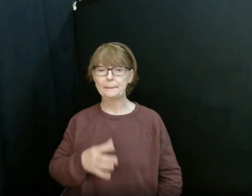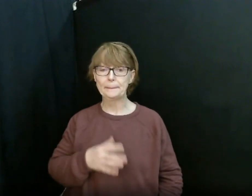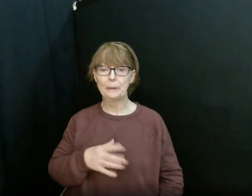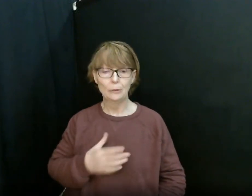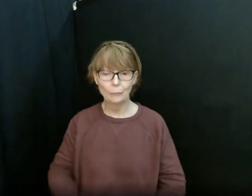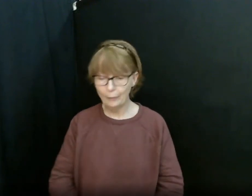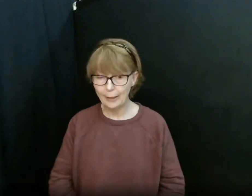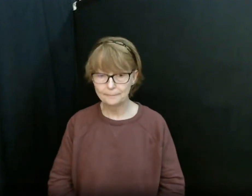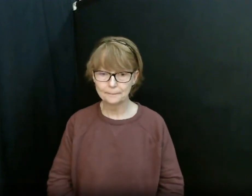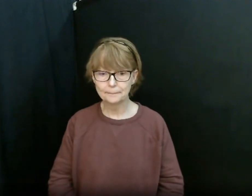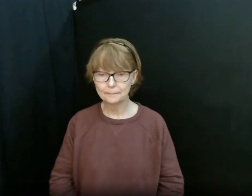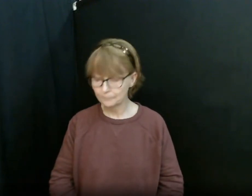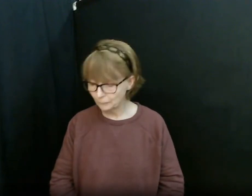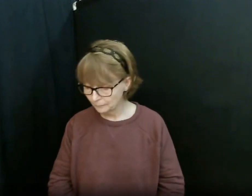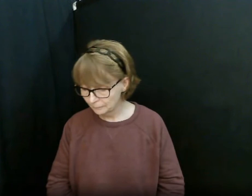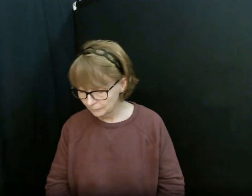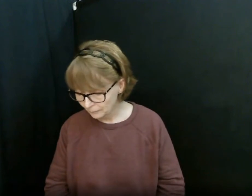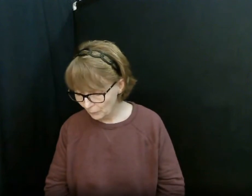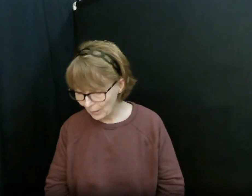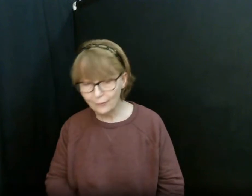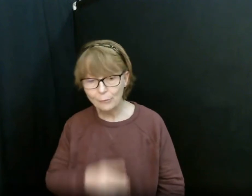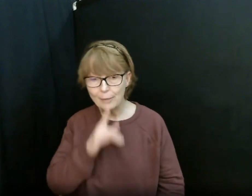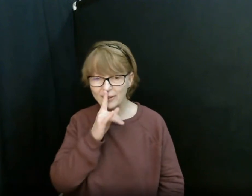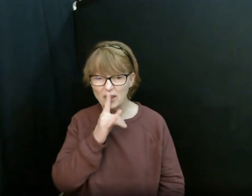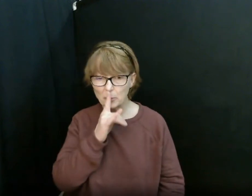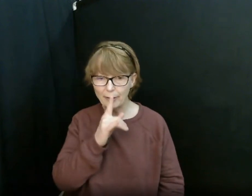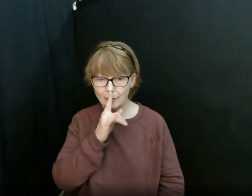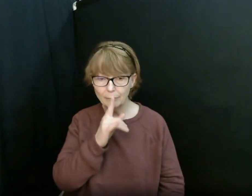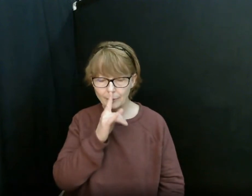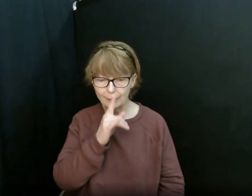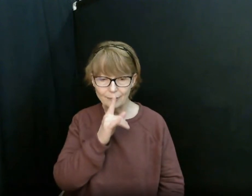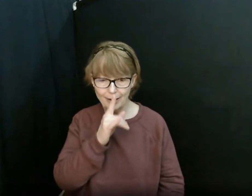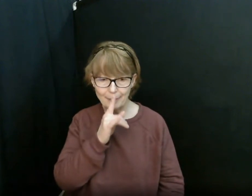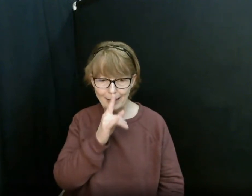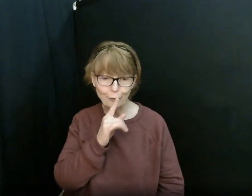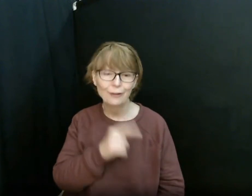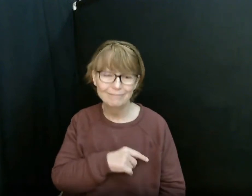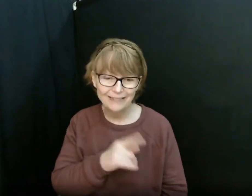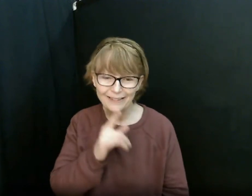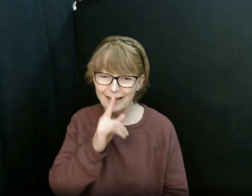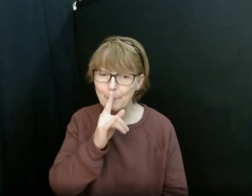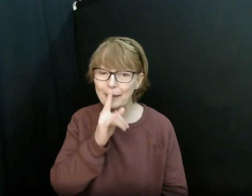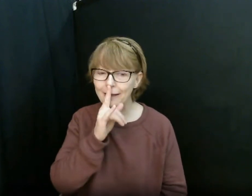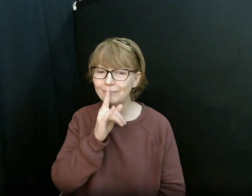Okay. But and sometimes this goes with it, the snotty behavior, the uppity.